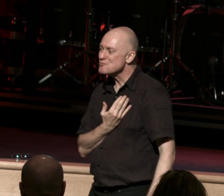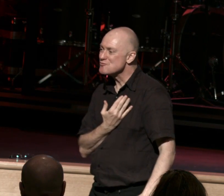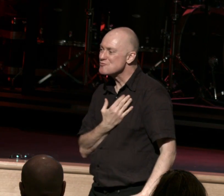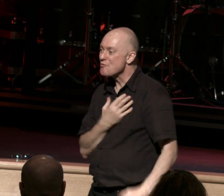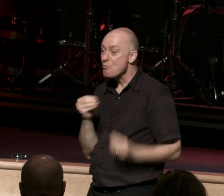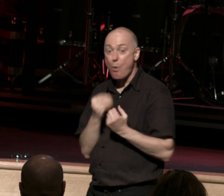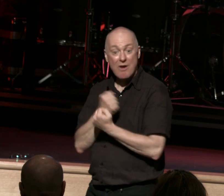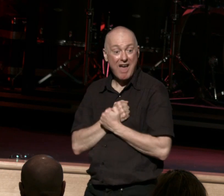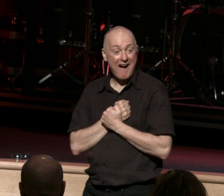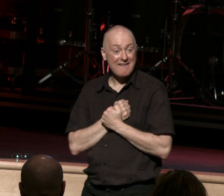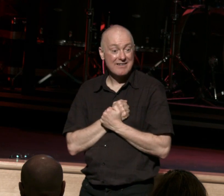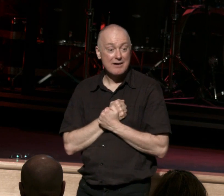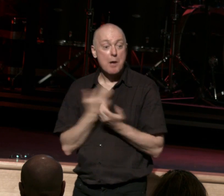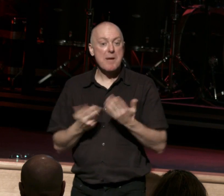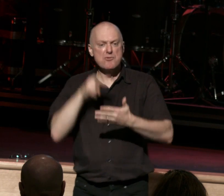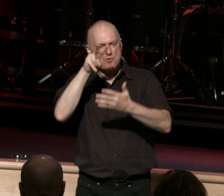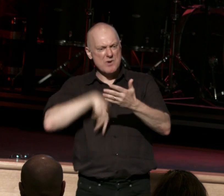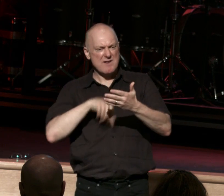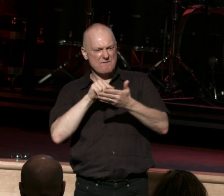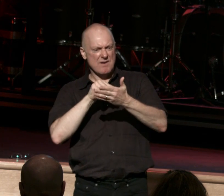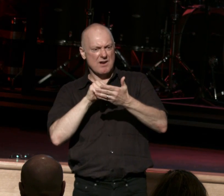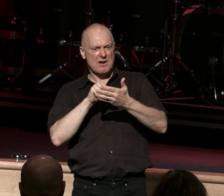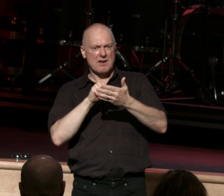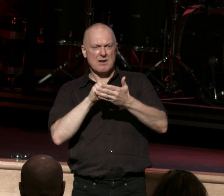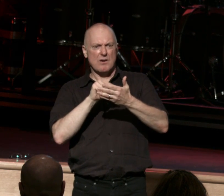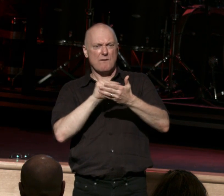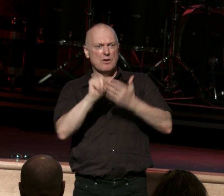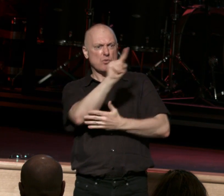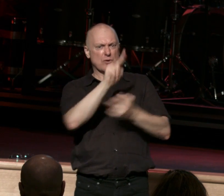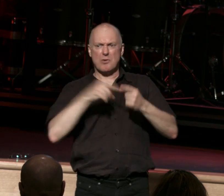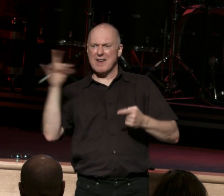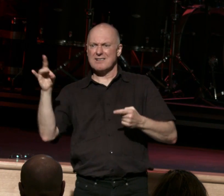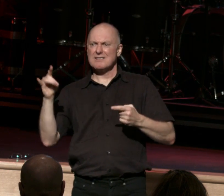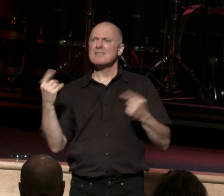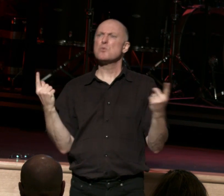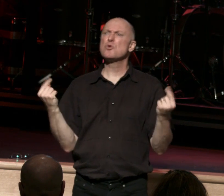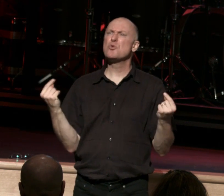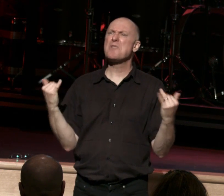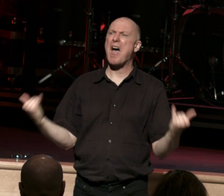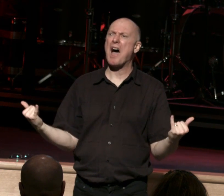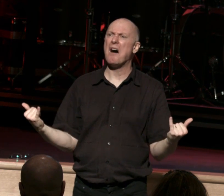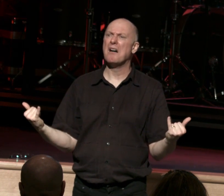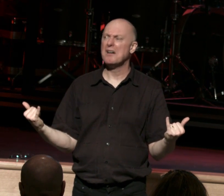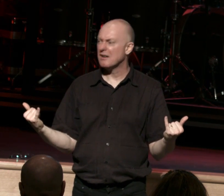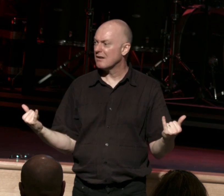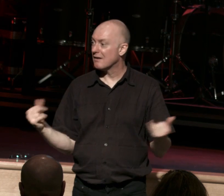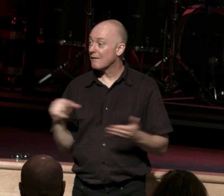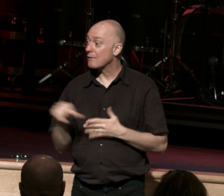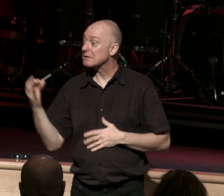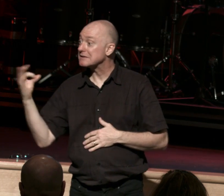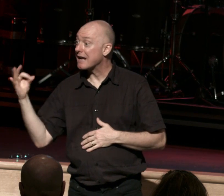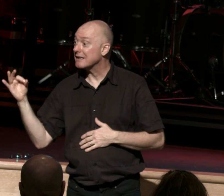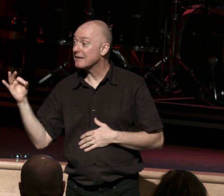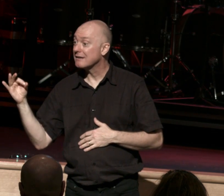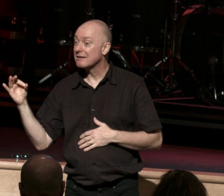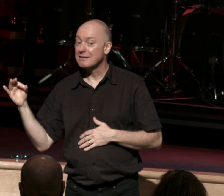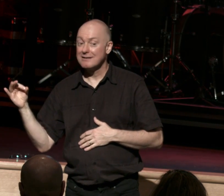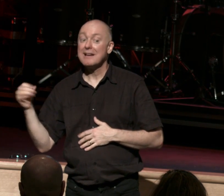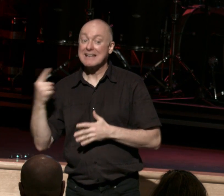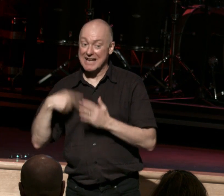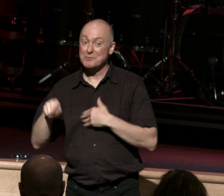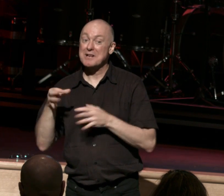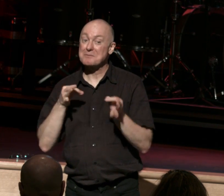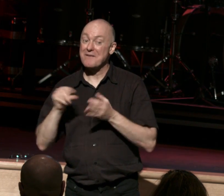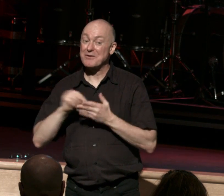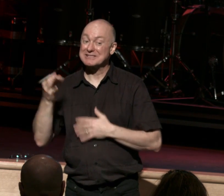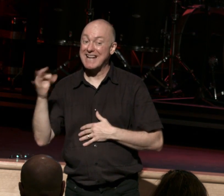fires us up with love. Now, you might go through these 18 verses and say, well, now what do I do? Well, that's verse 19. And if you want verse 19, you got to come back next